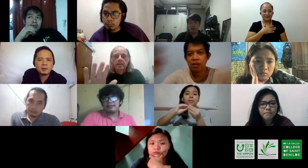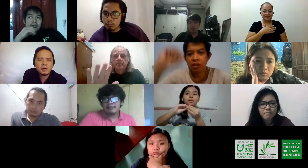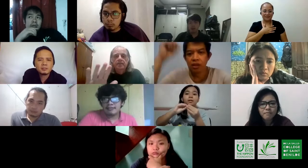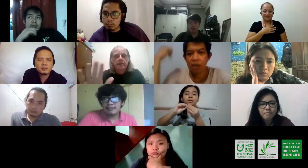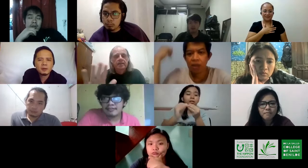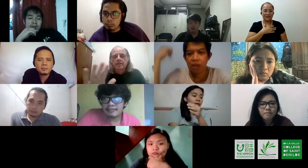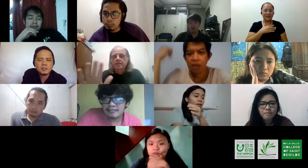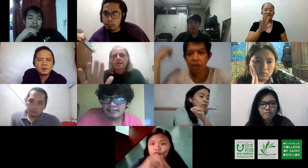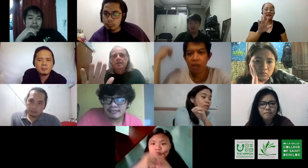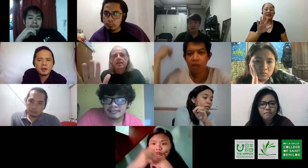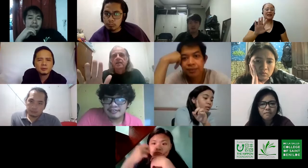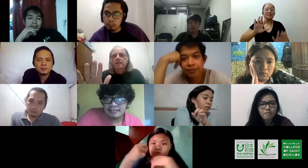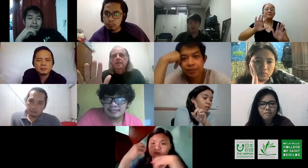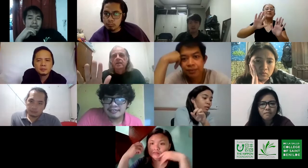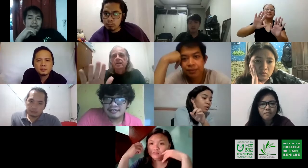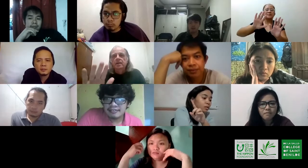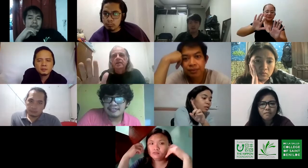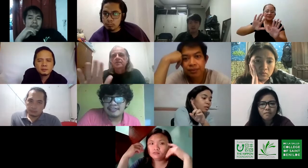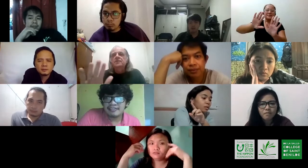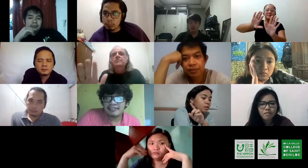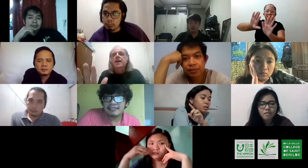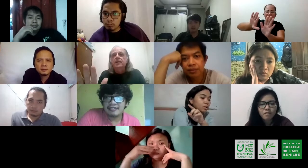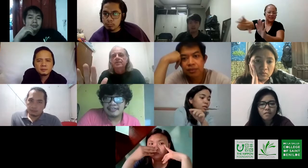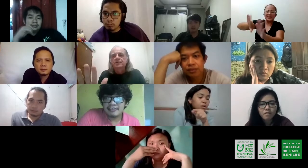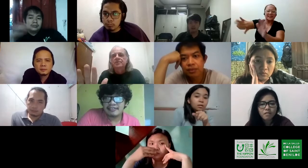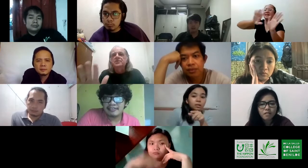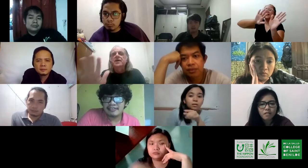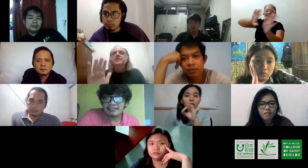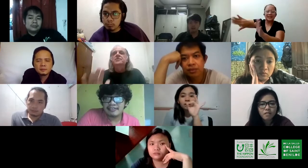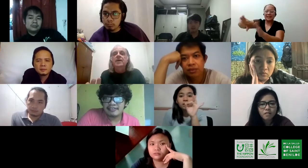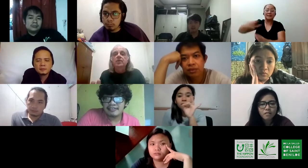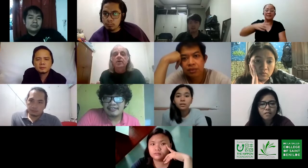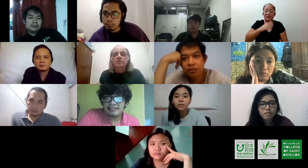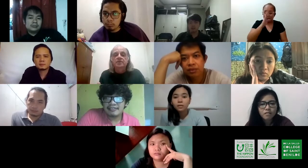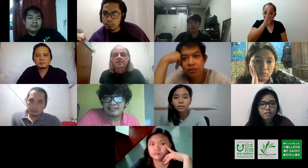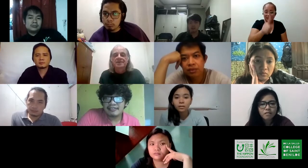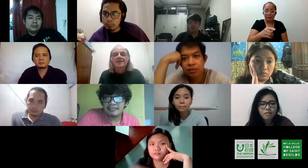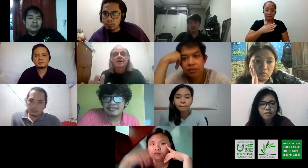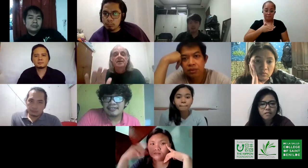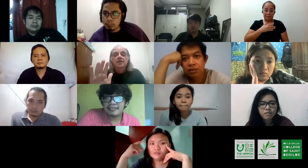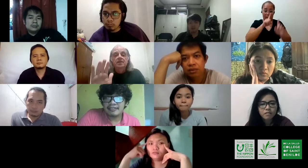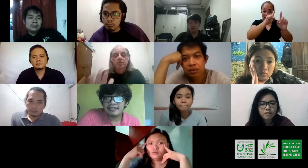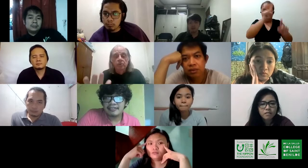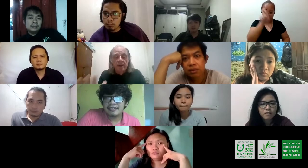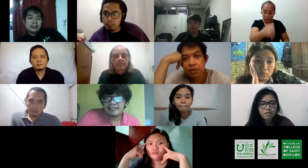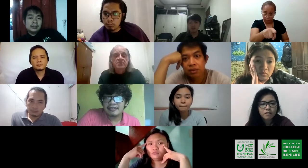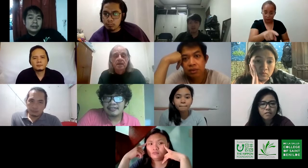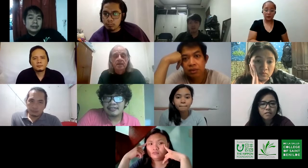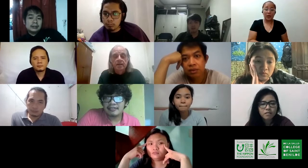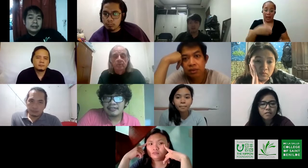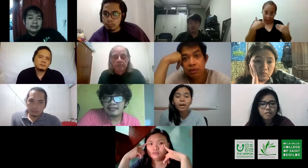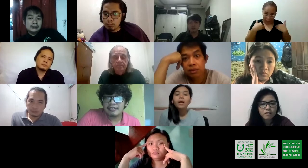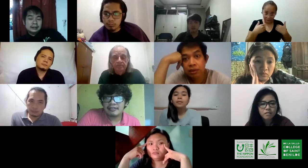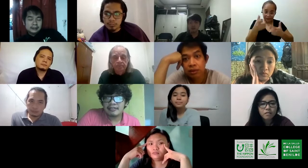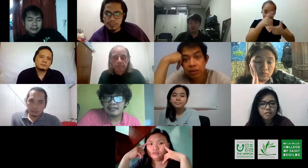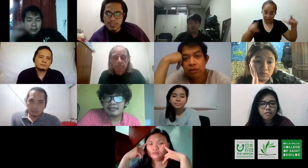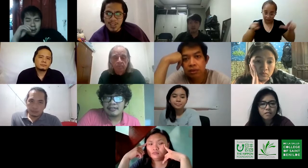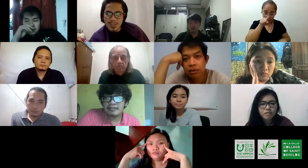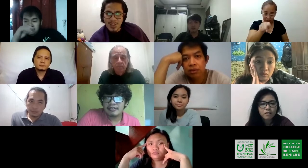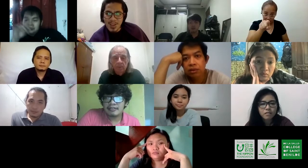beginning part. So that's why I'm out. It doesn't matter. Just answer my question. Do you have a sign